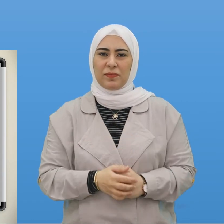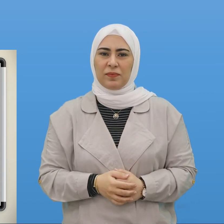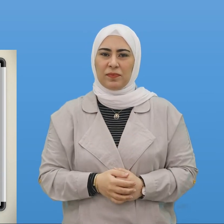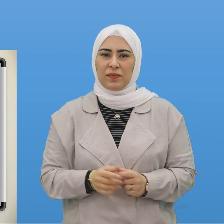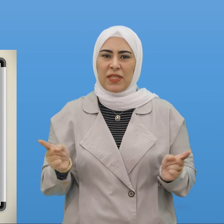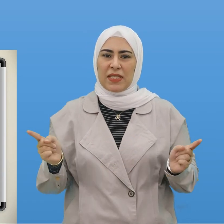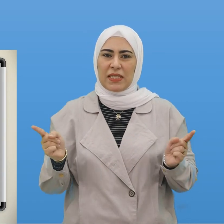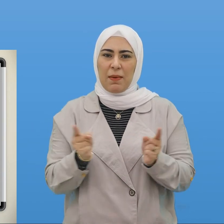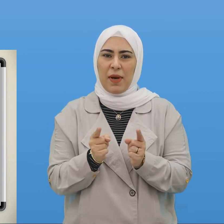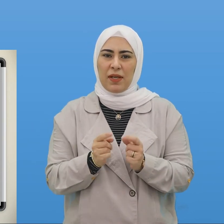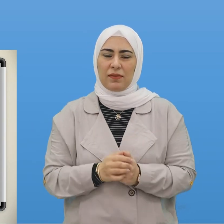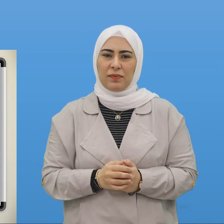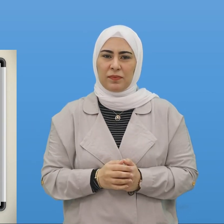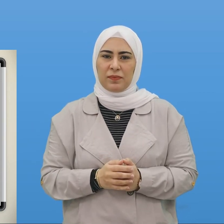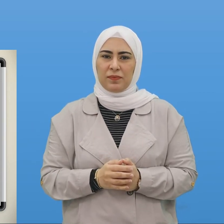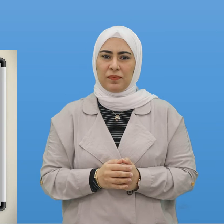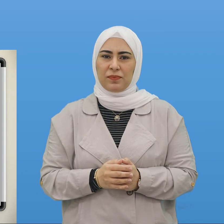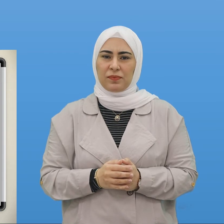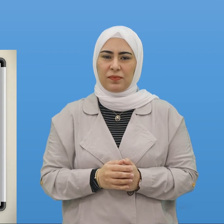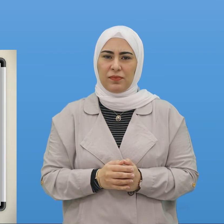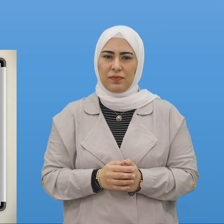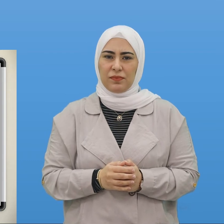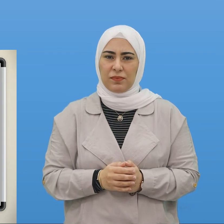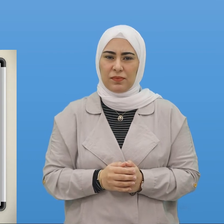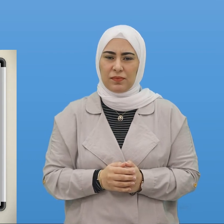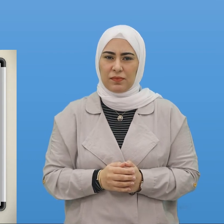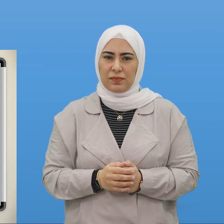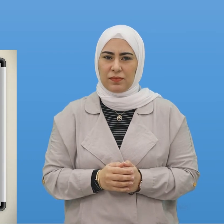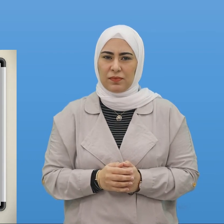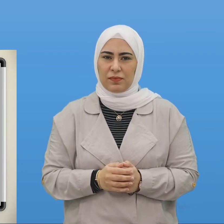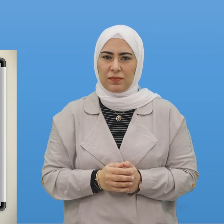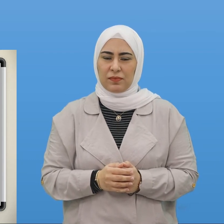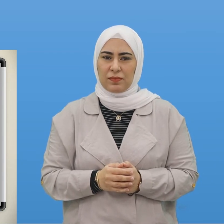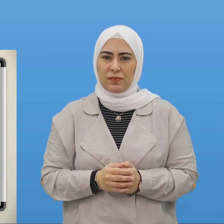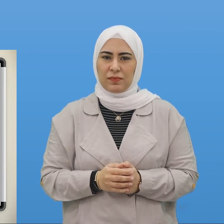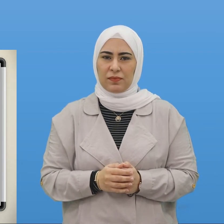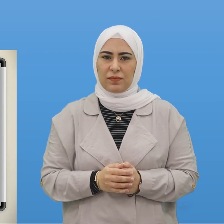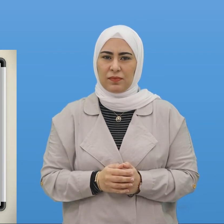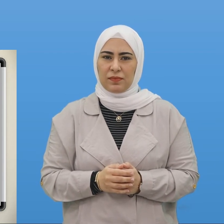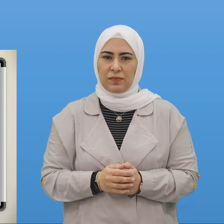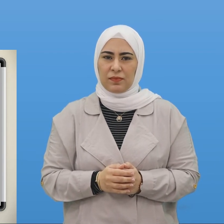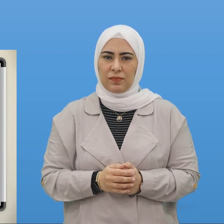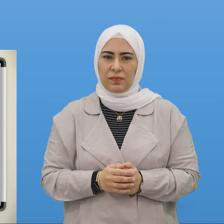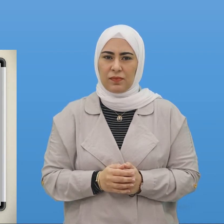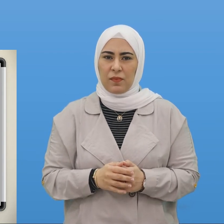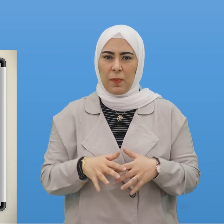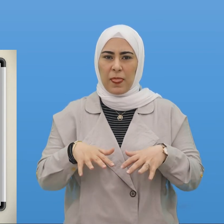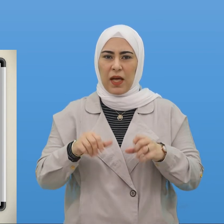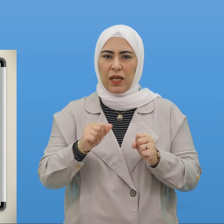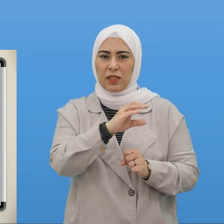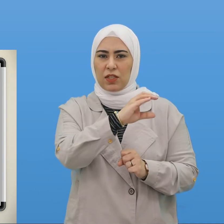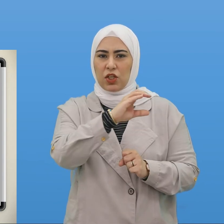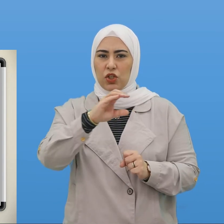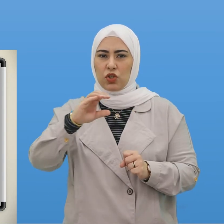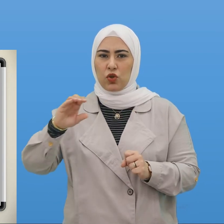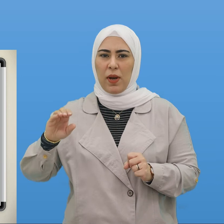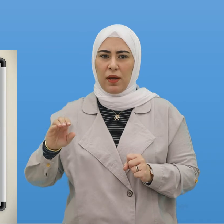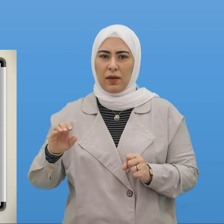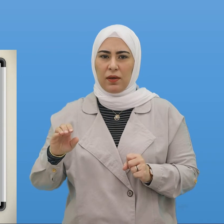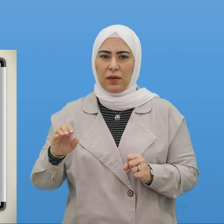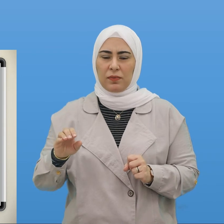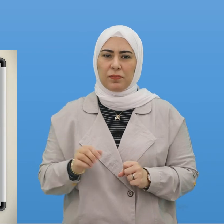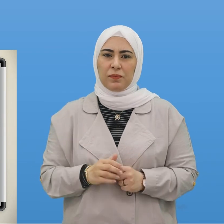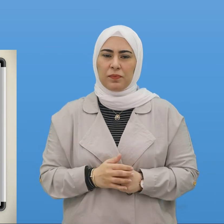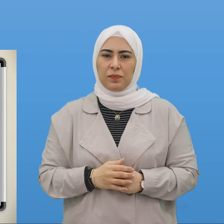means increase, remember? Why computer crimes are on the increase. So I flipped the sentence, changed a few